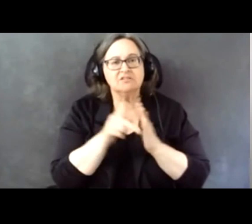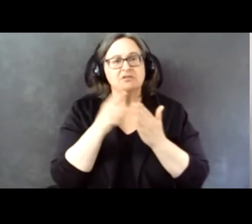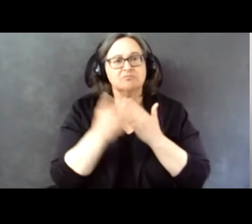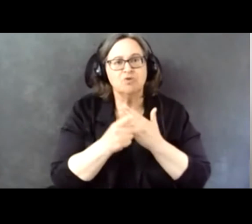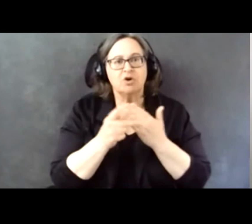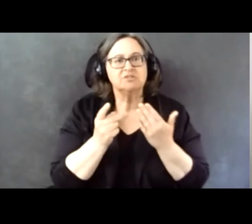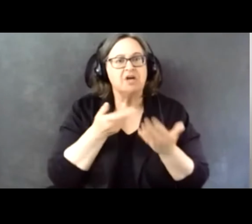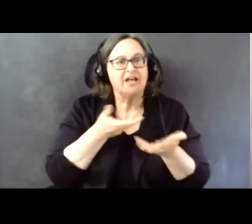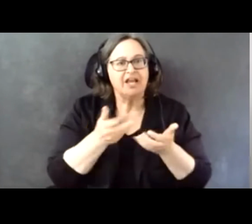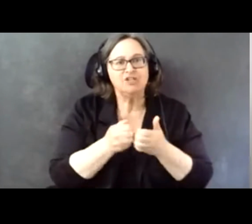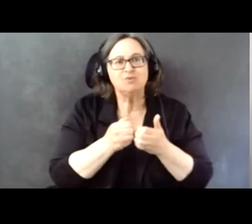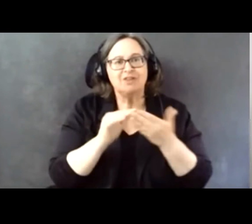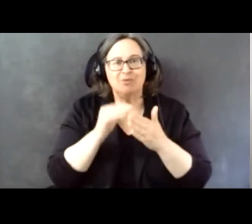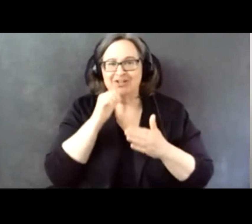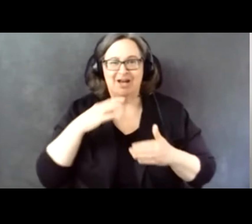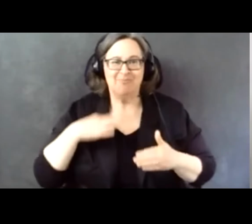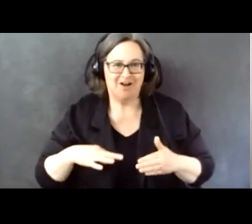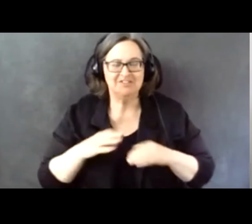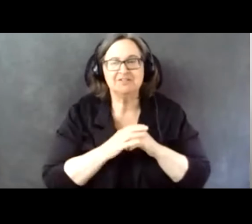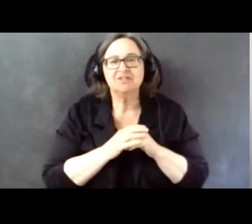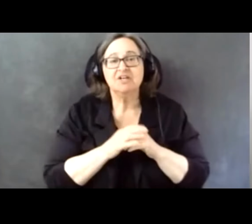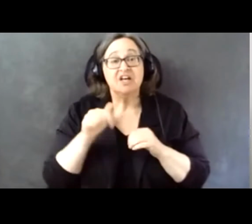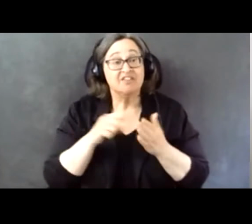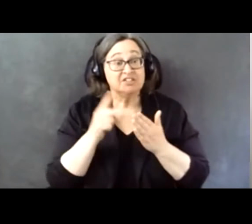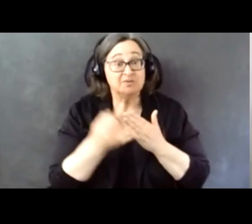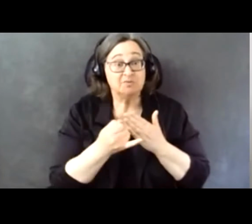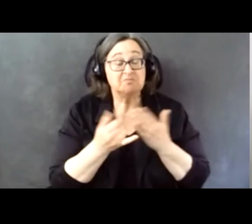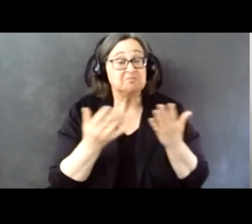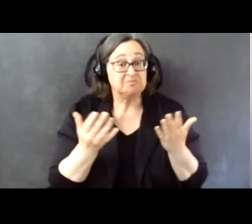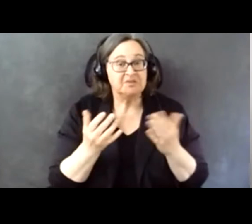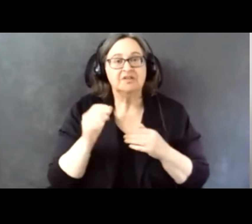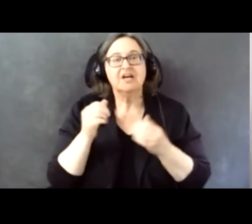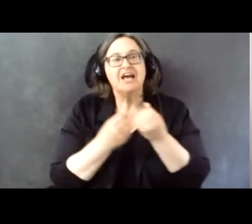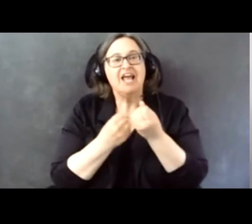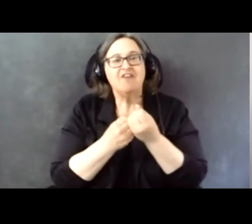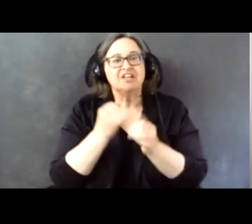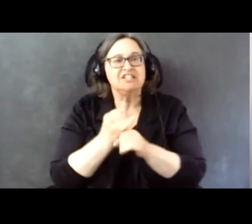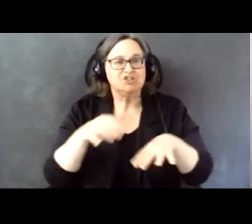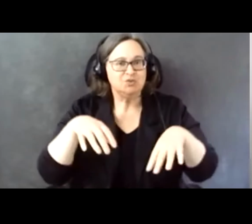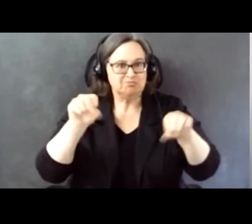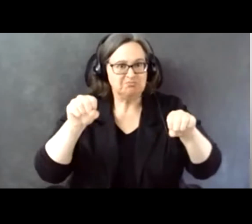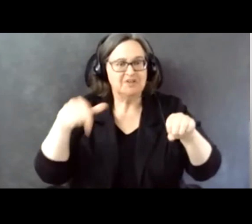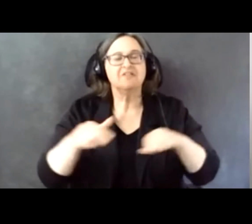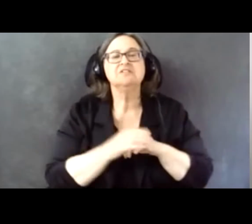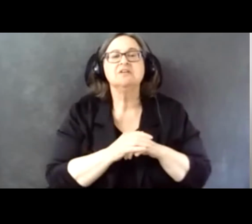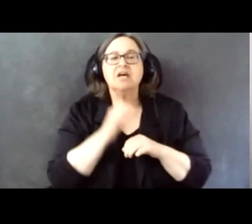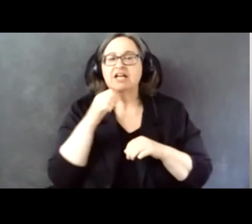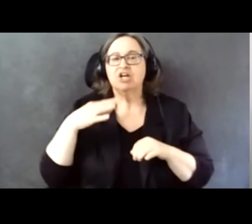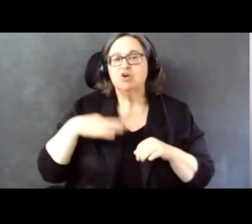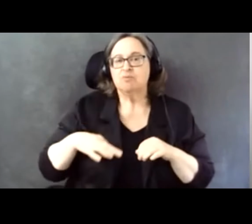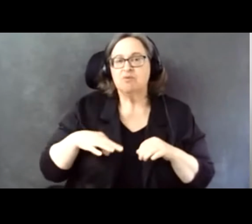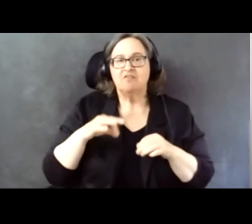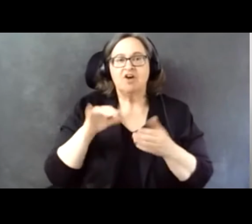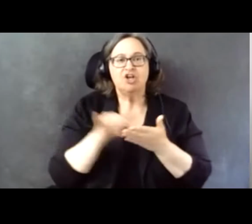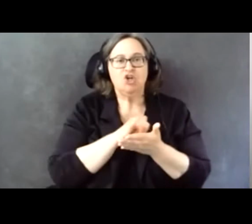this initiative was spearheaded by the advocacy institute the nonprofit nonprofit new